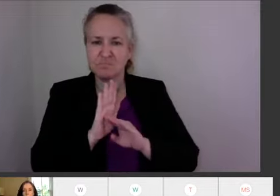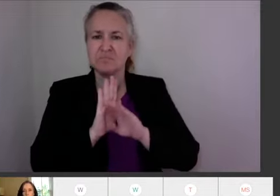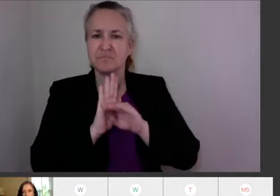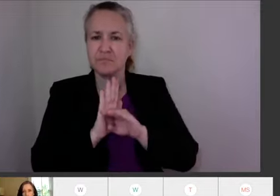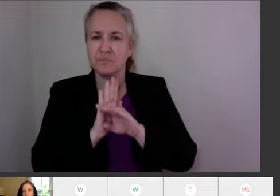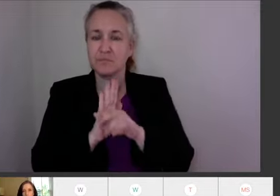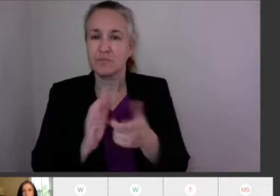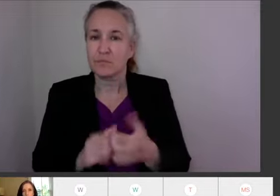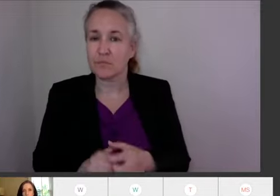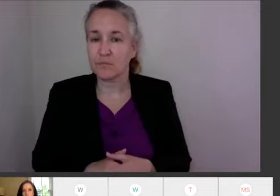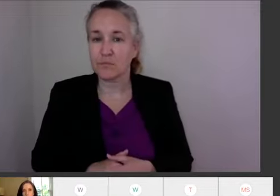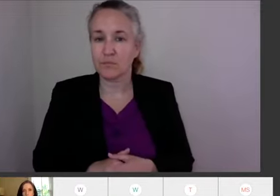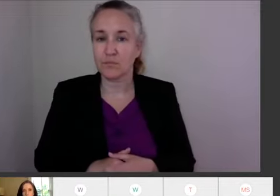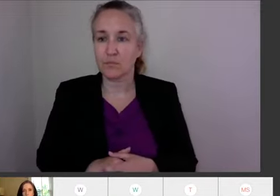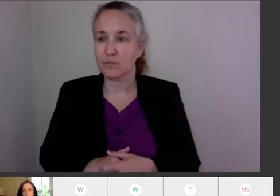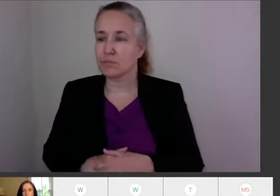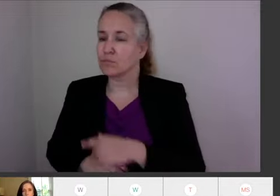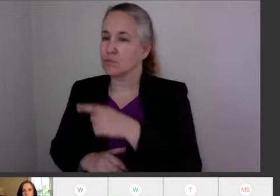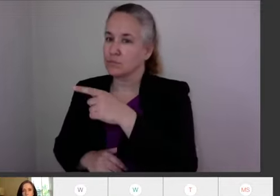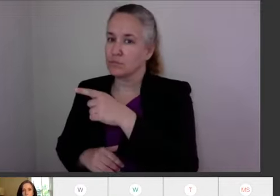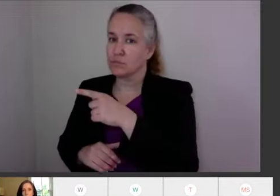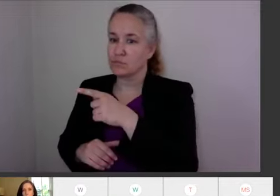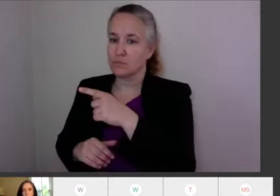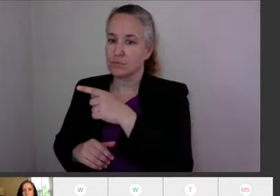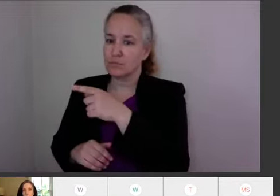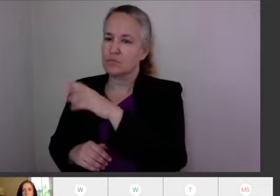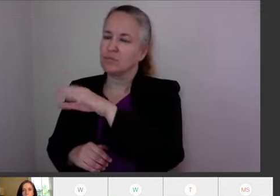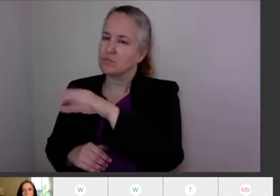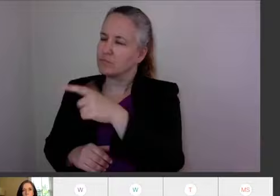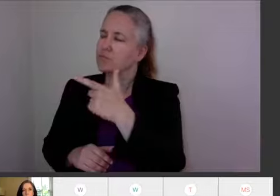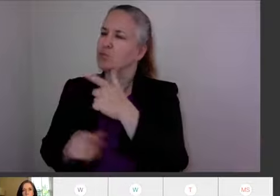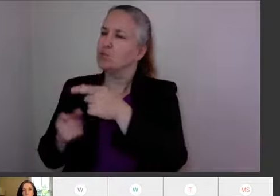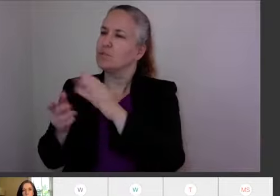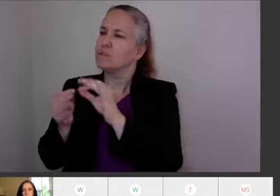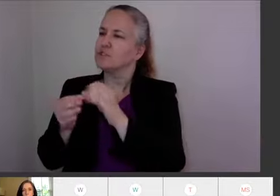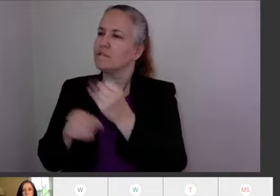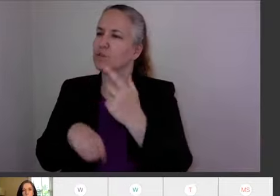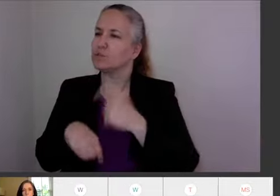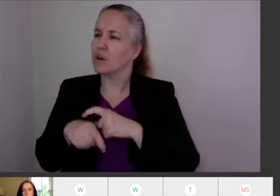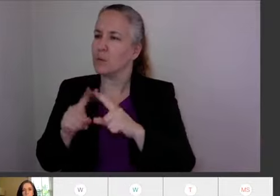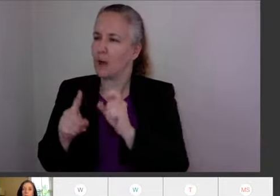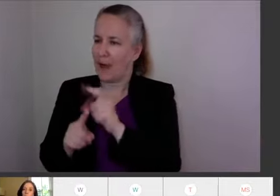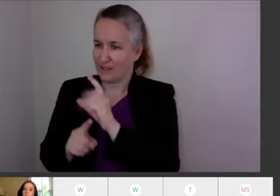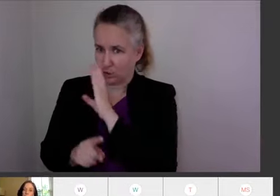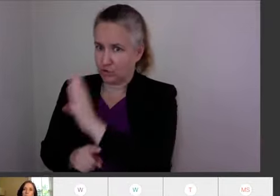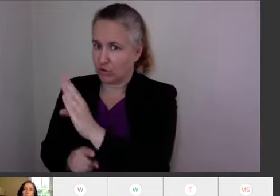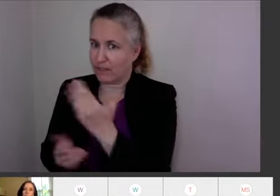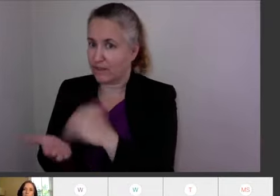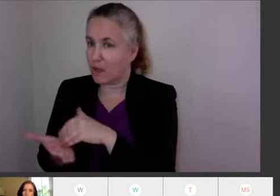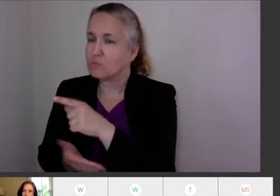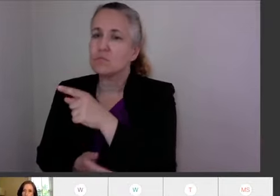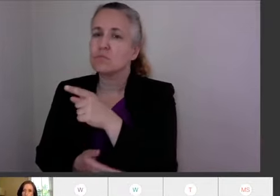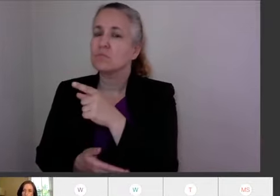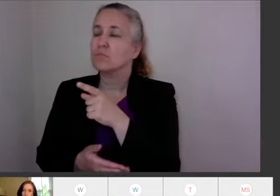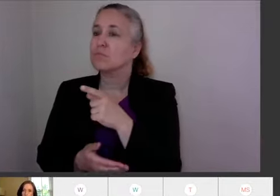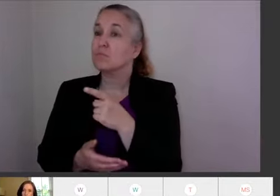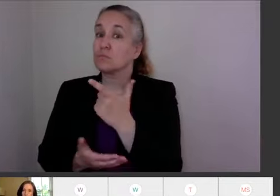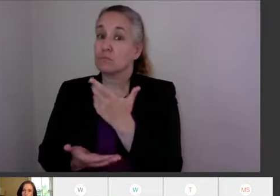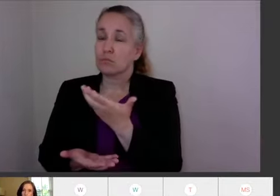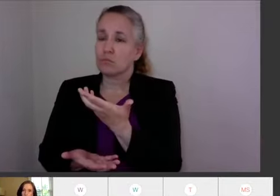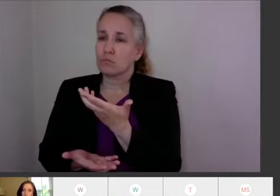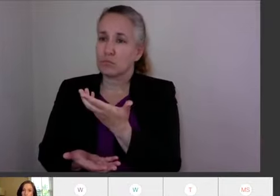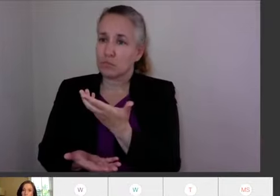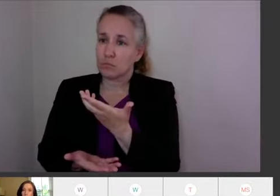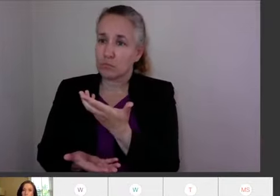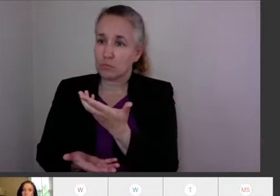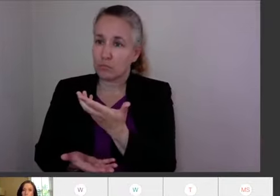And you touched on this a couple of times, but just to kind of ask it directly, what's different now